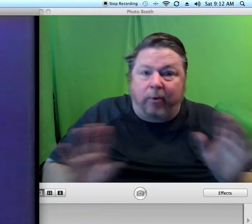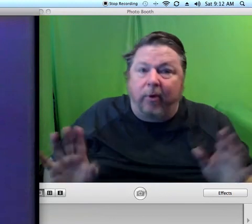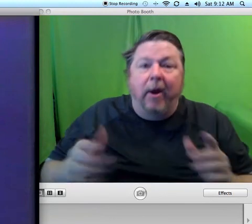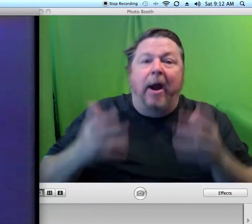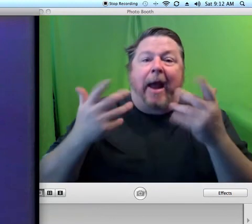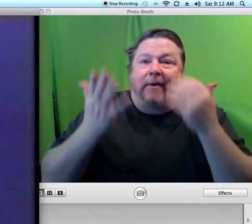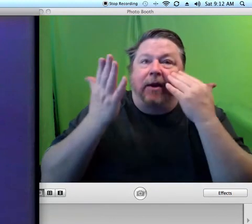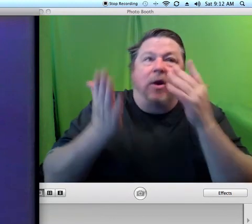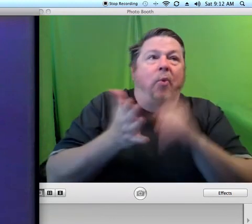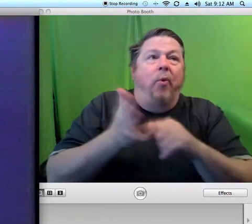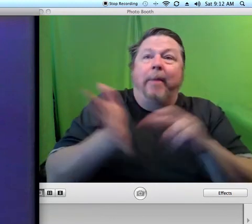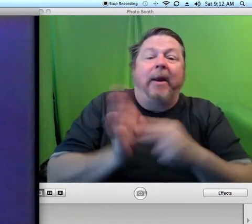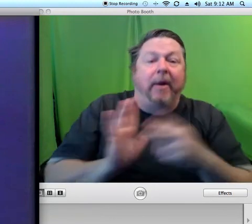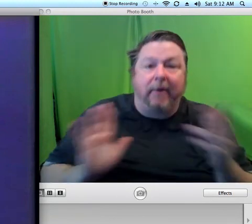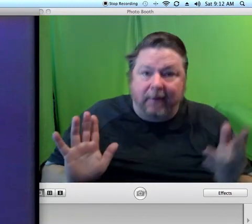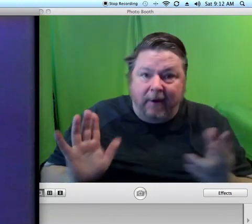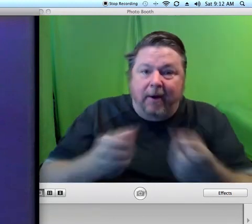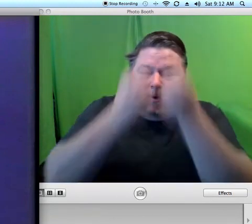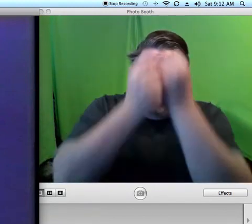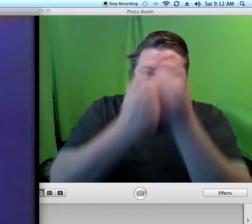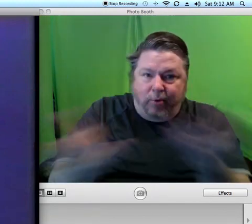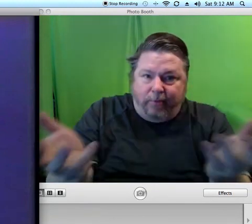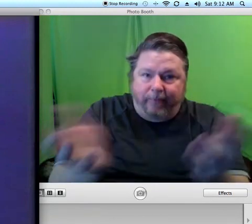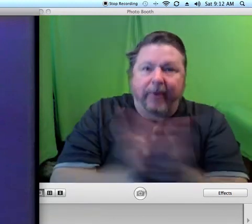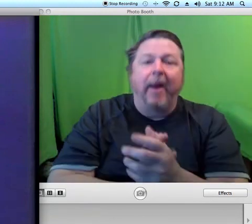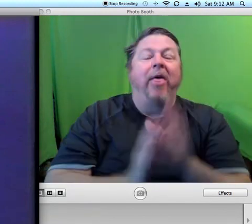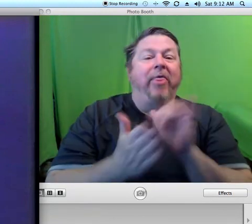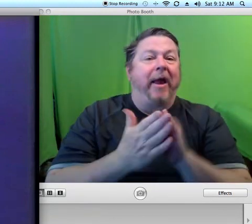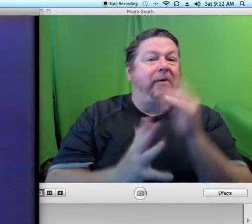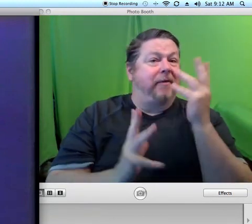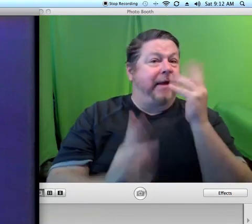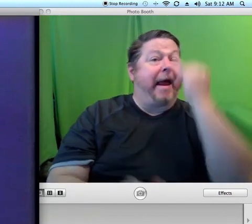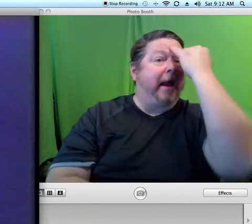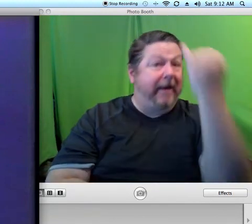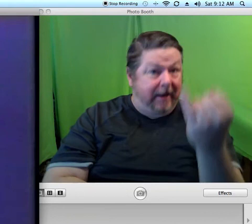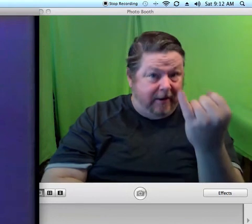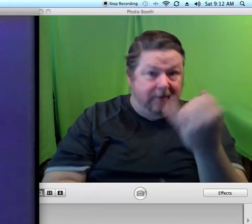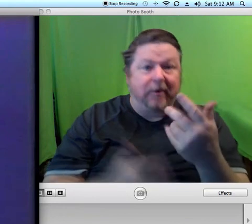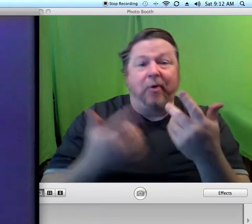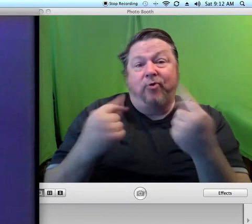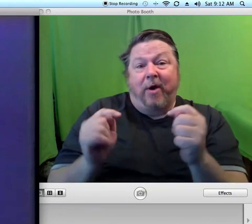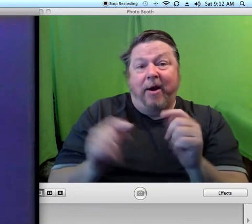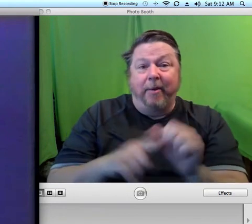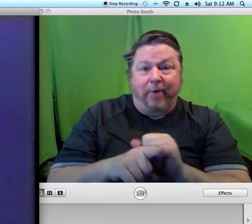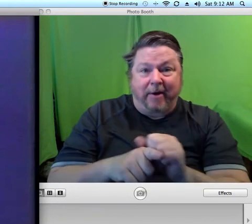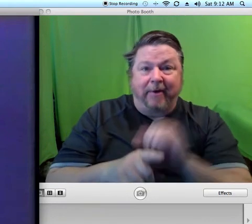words were. I just need to know what it means. Boom. That's the idea.